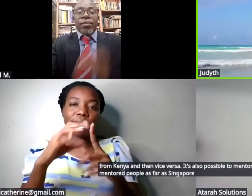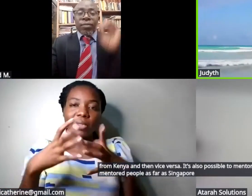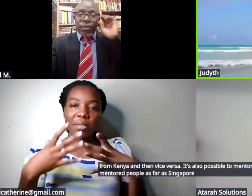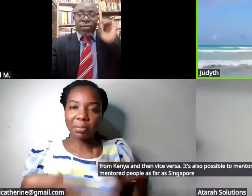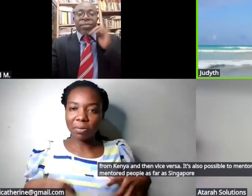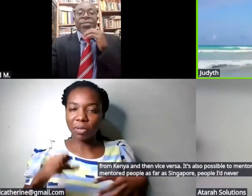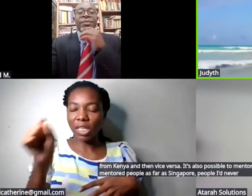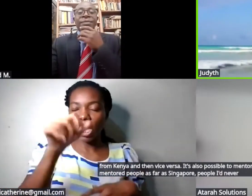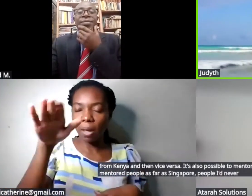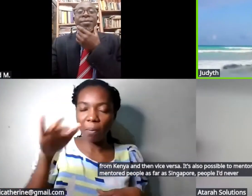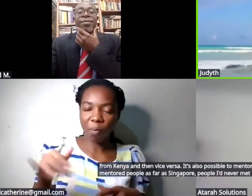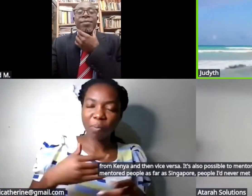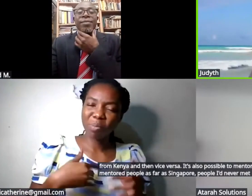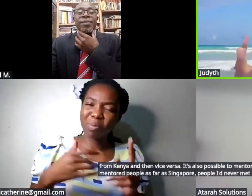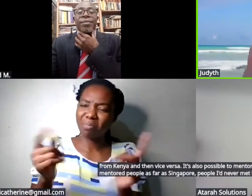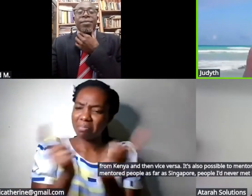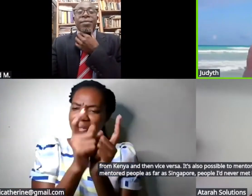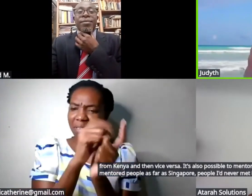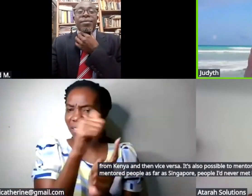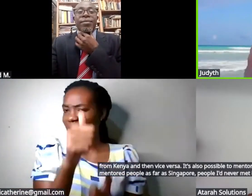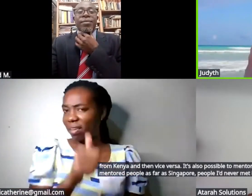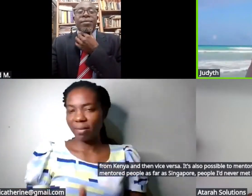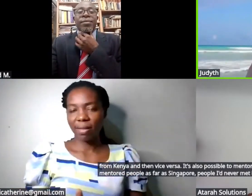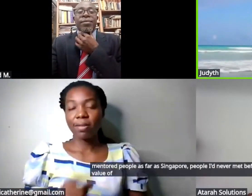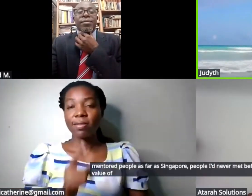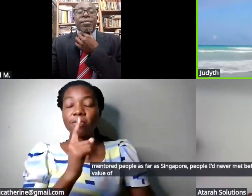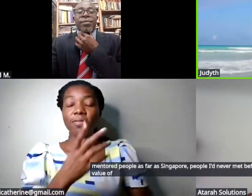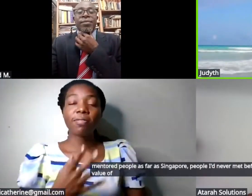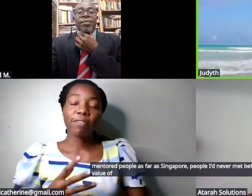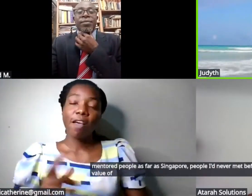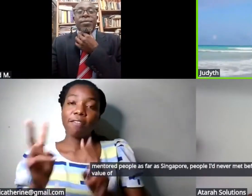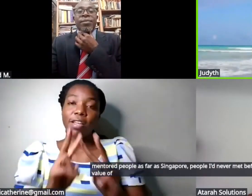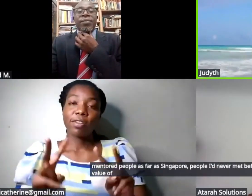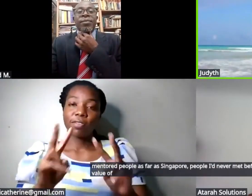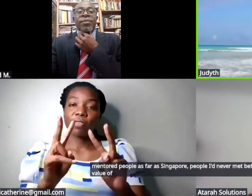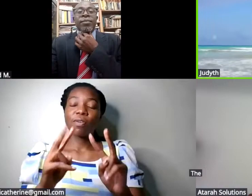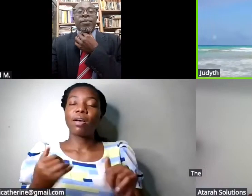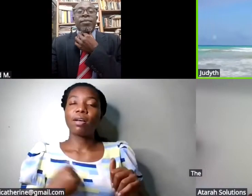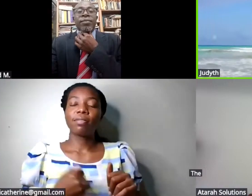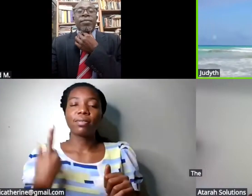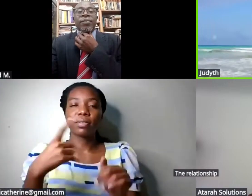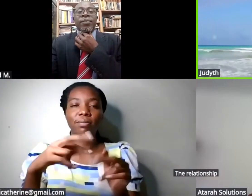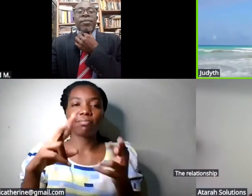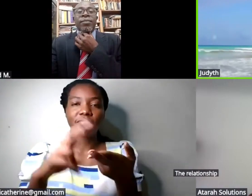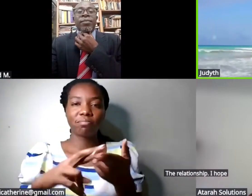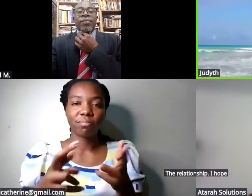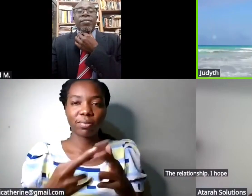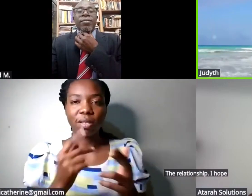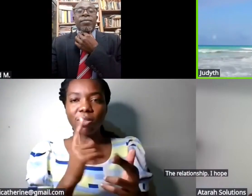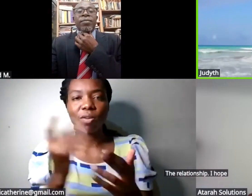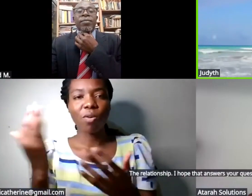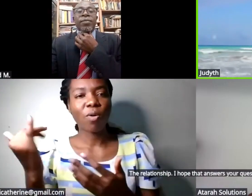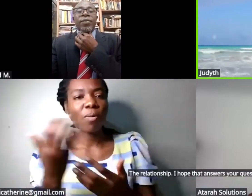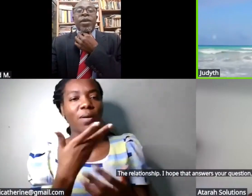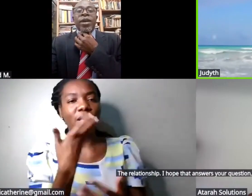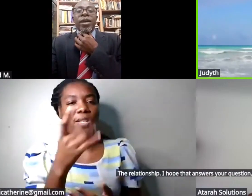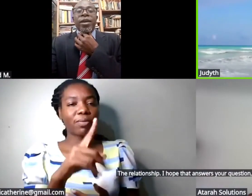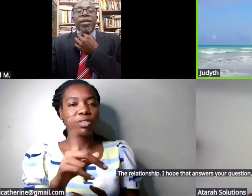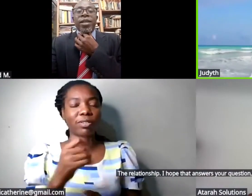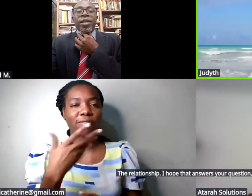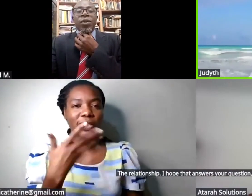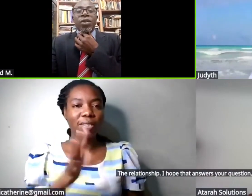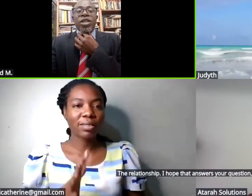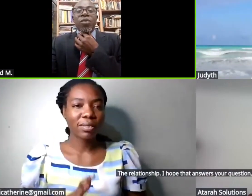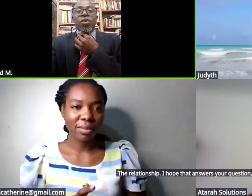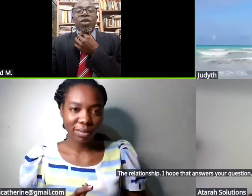before. So I know the value of the relationship. I hope that answers your question, Richard.